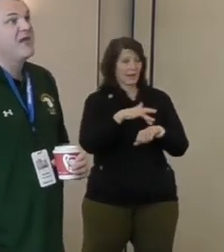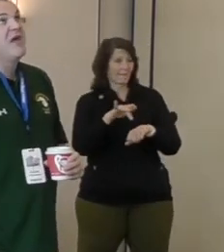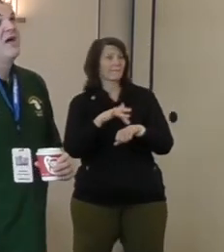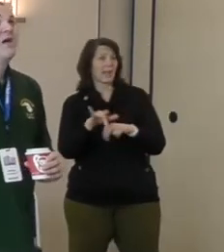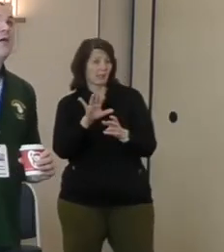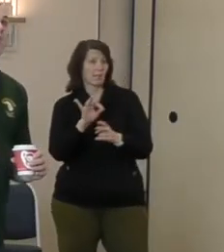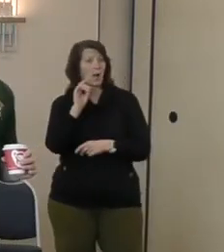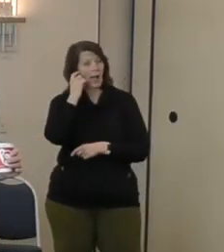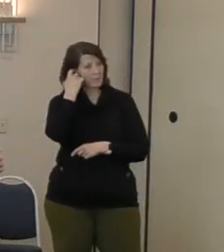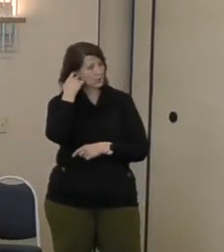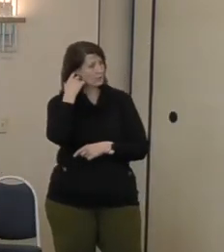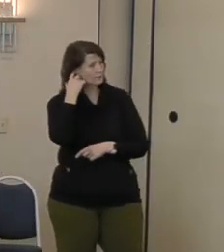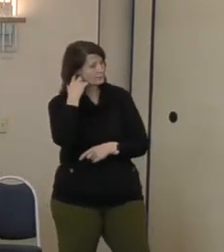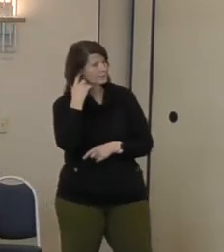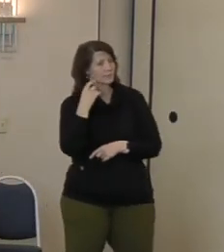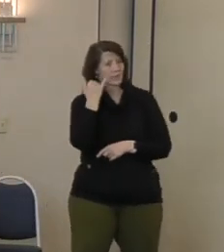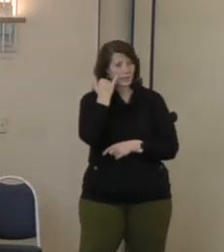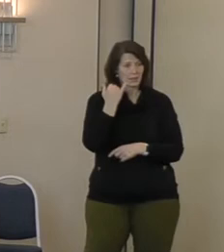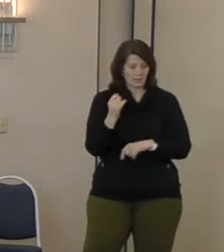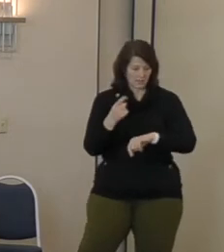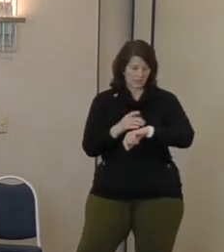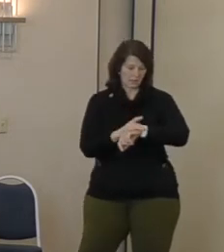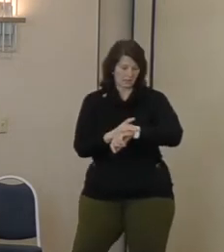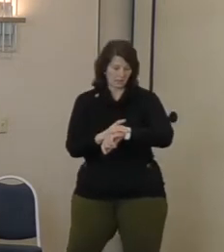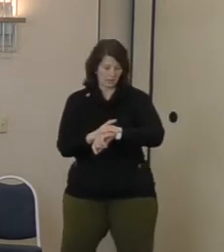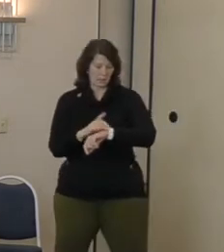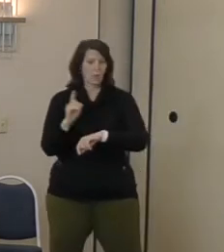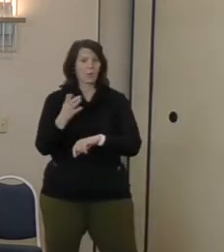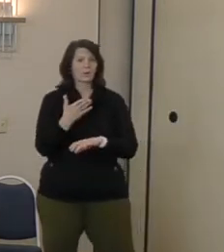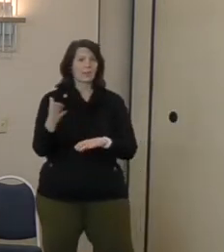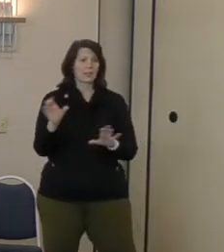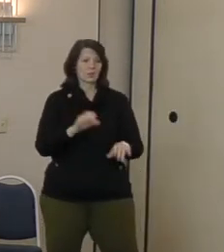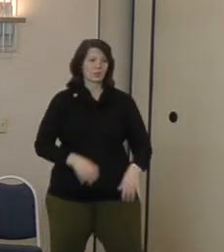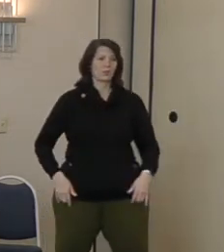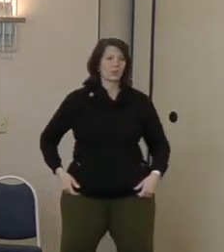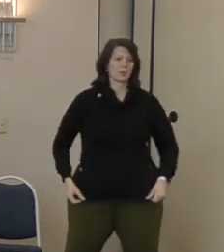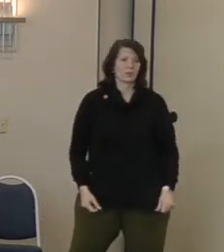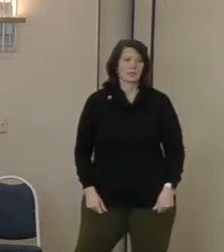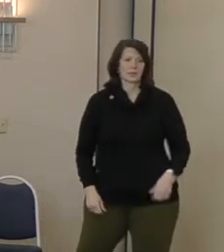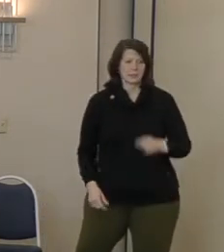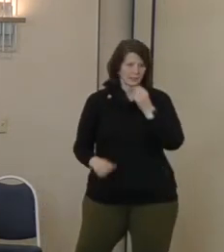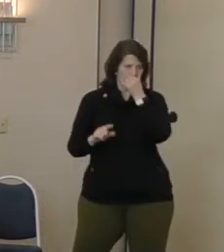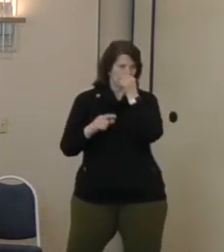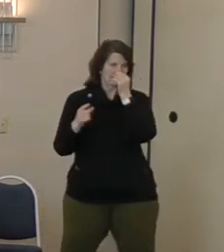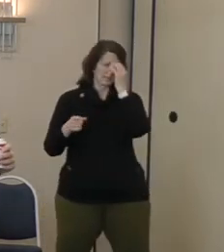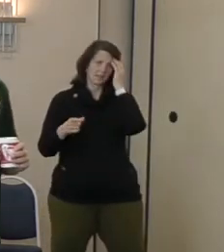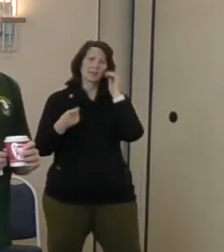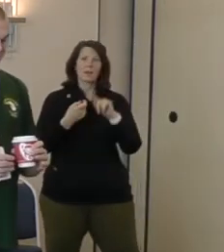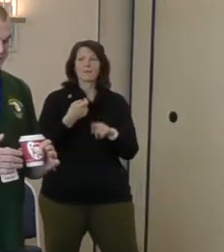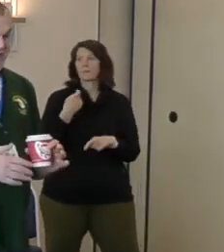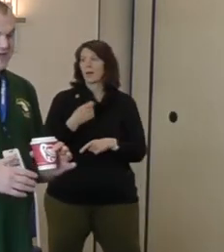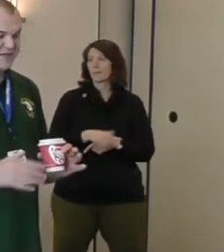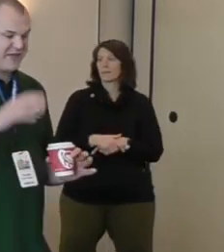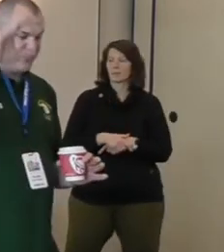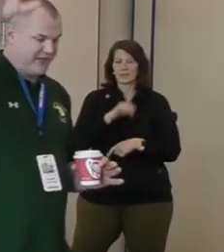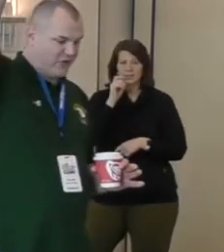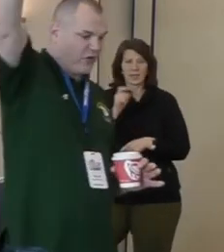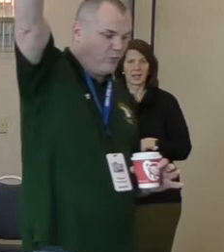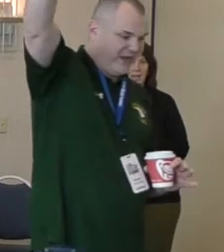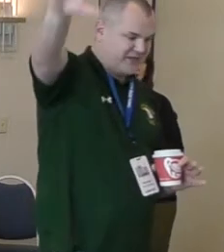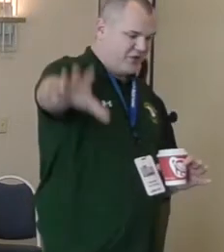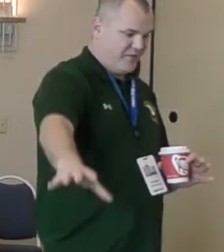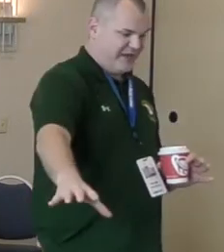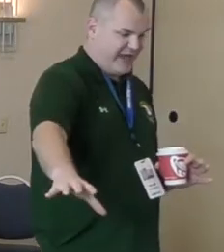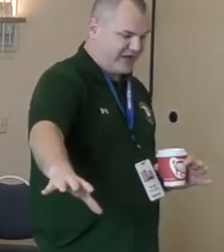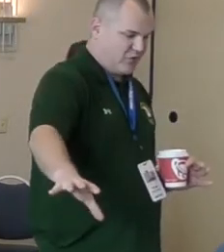option. But if it's the only thing you're doing, then it goes from being, it's not necessarily in